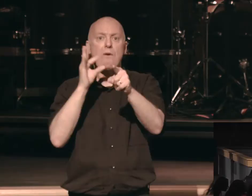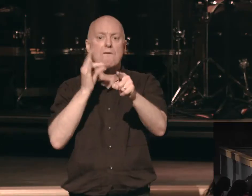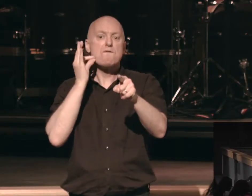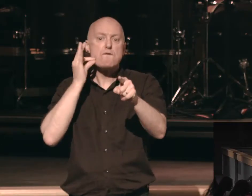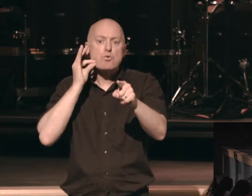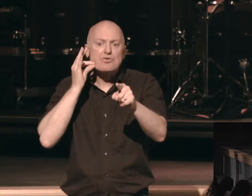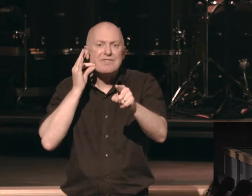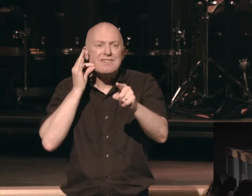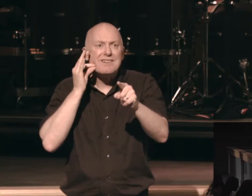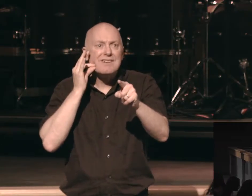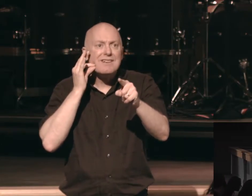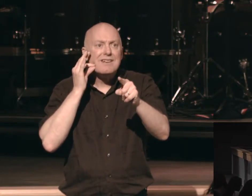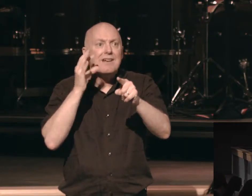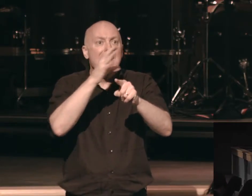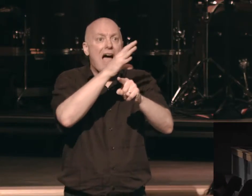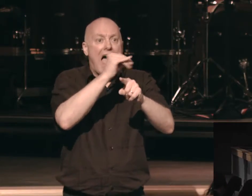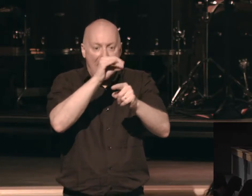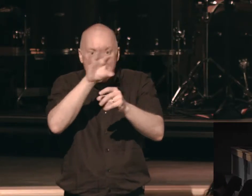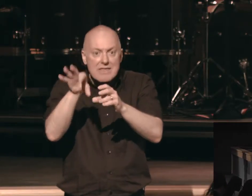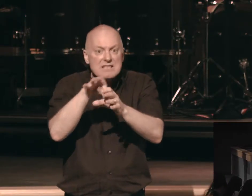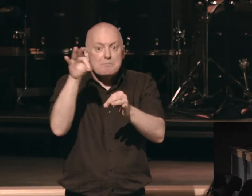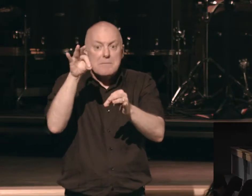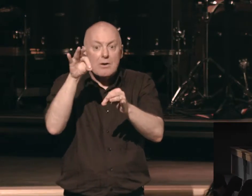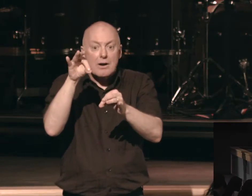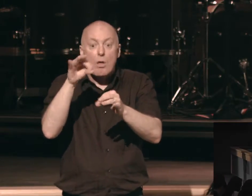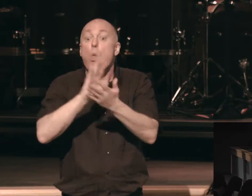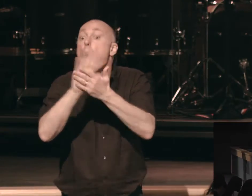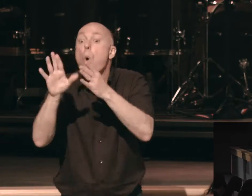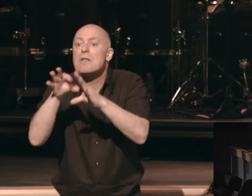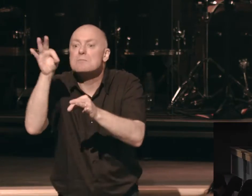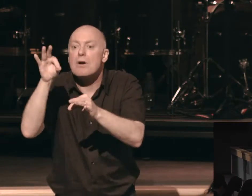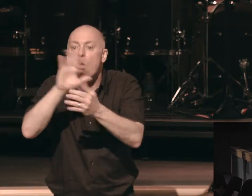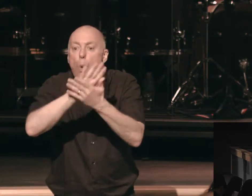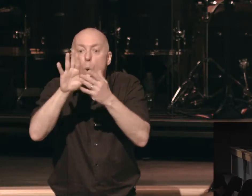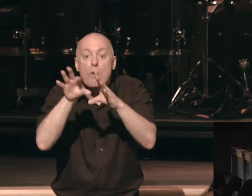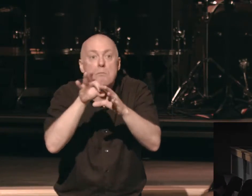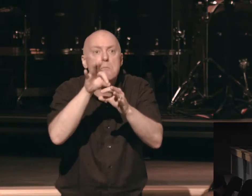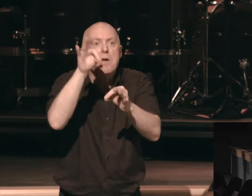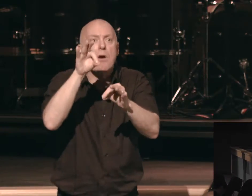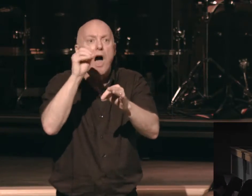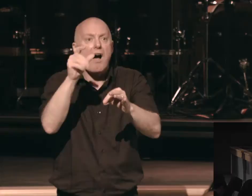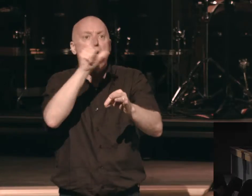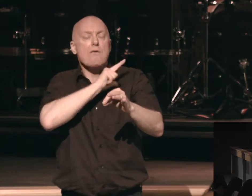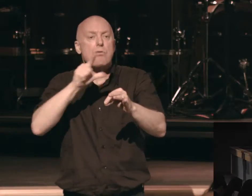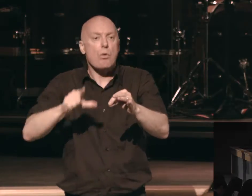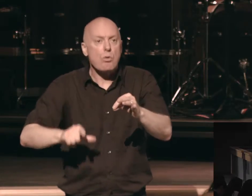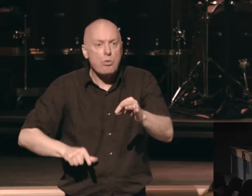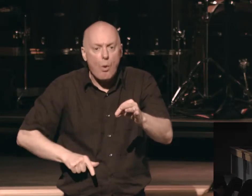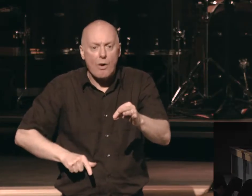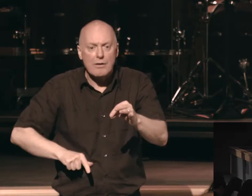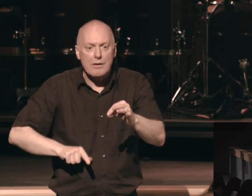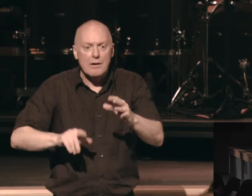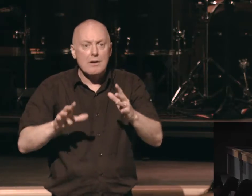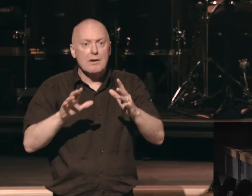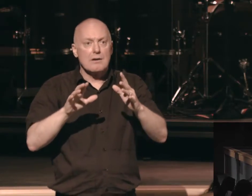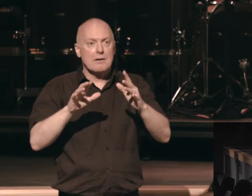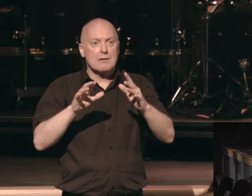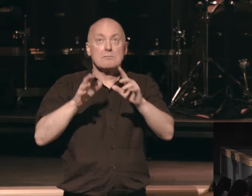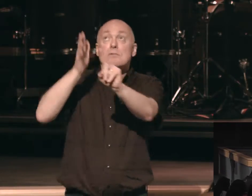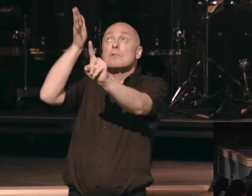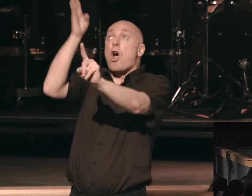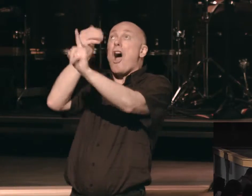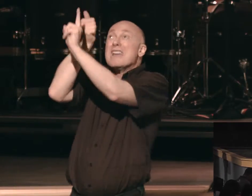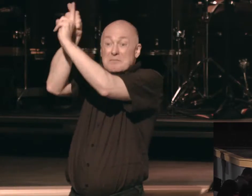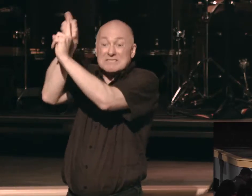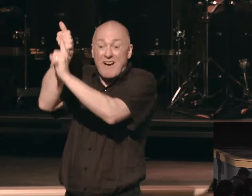from his roots shall bear fruit. And the Spirit, capital S, and the Spirit of the Lord, all caps